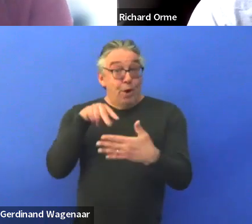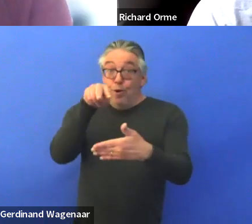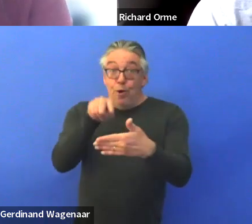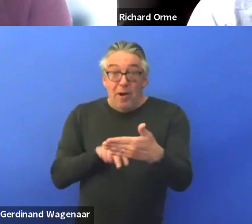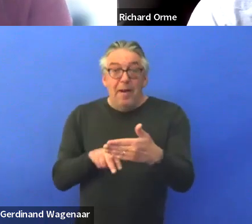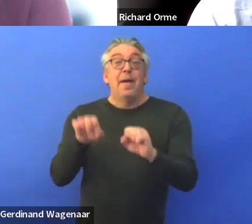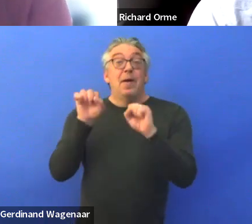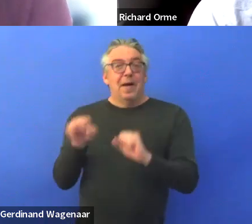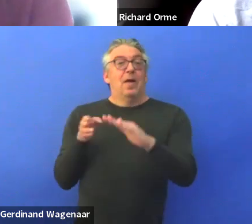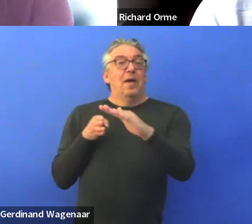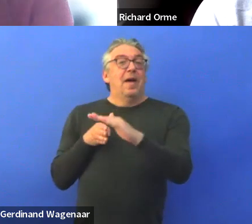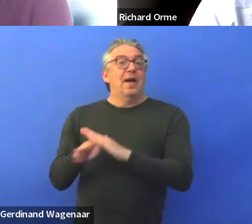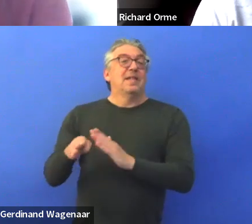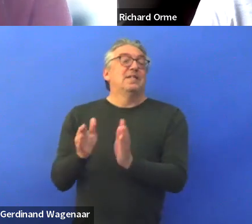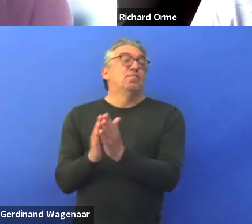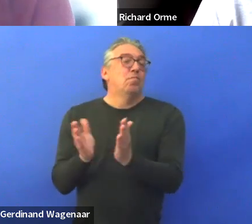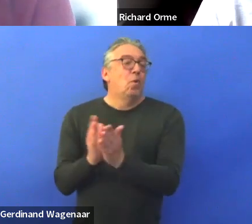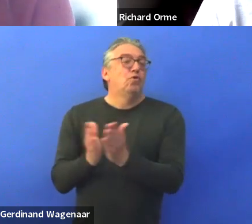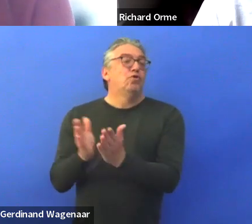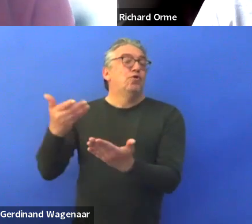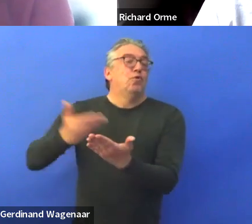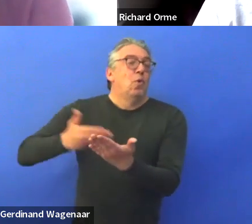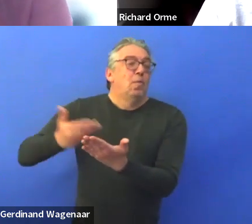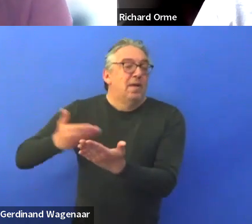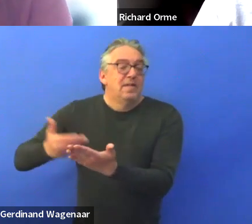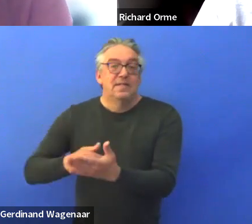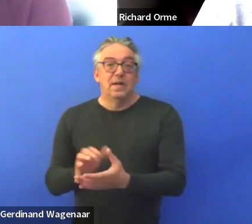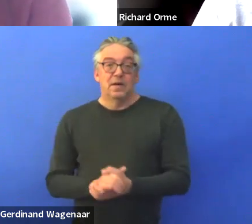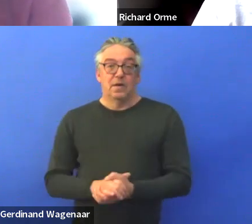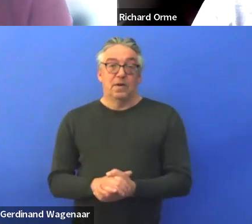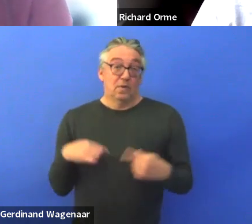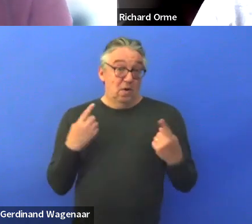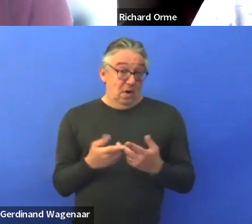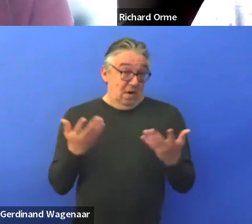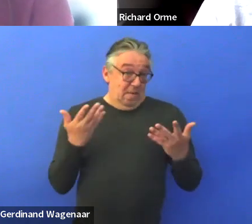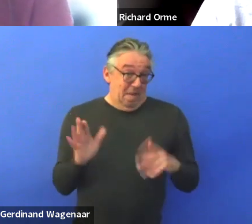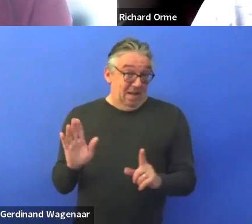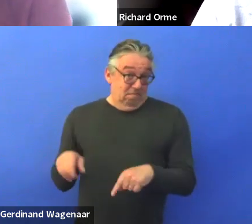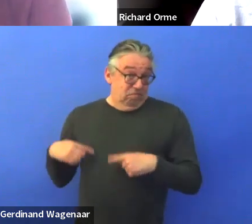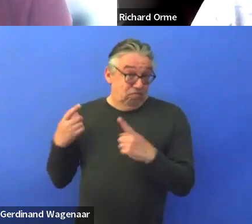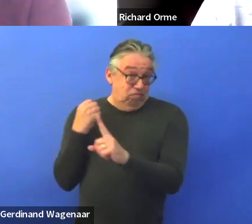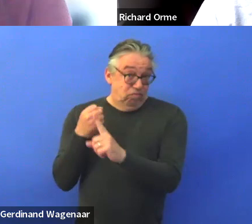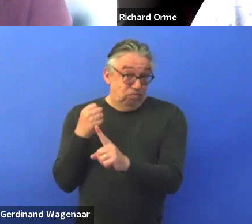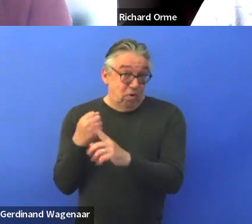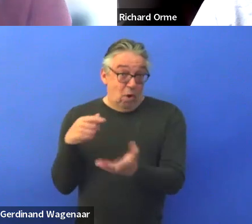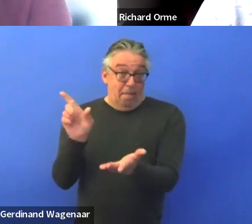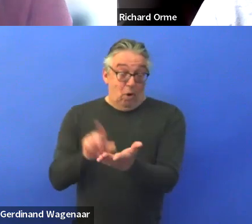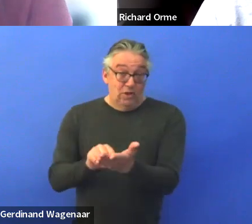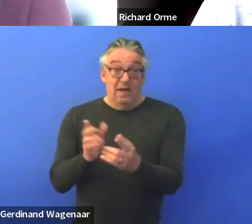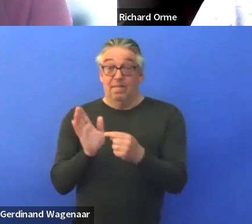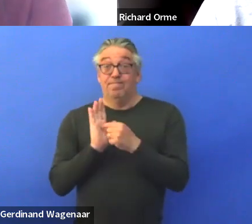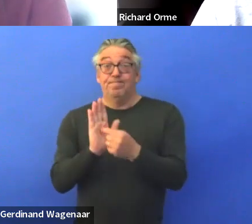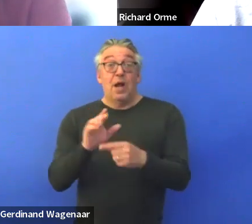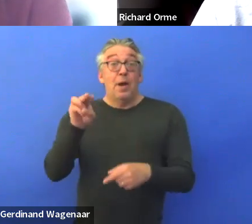And in this regard, we've been working, as you know, on important policies in this regard, such as the Marrakesh